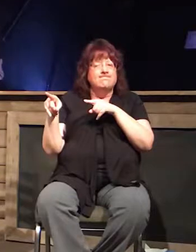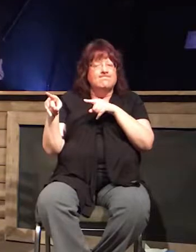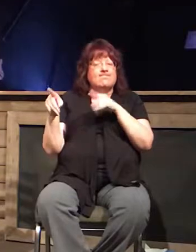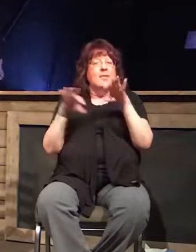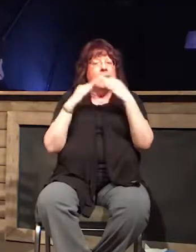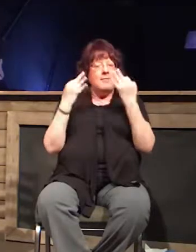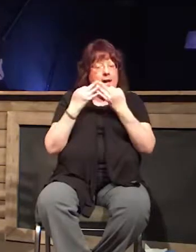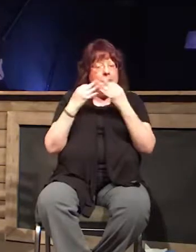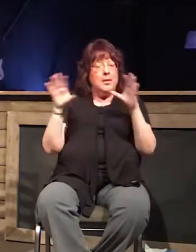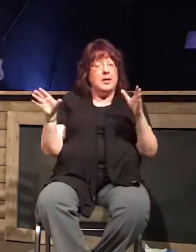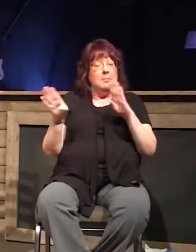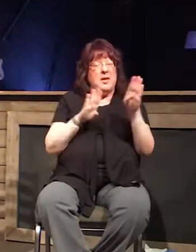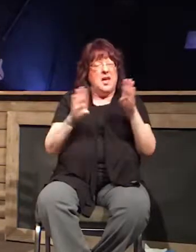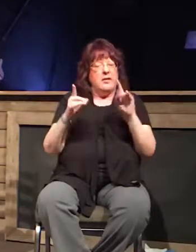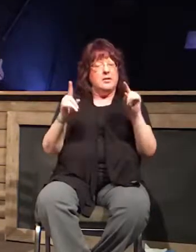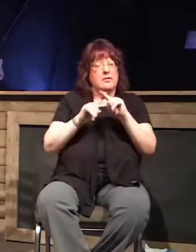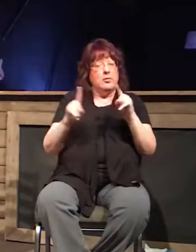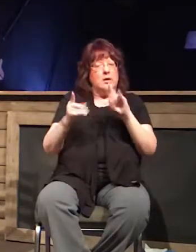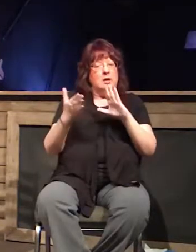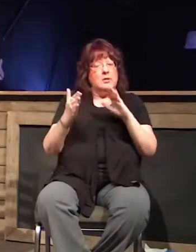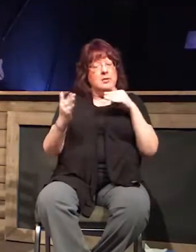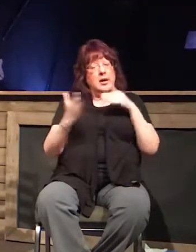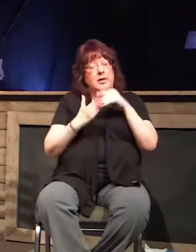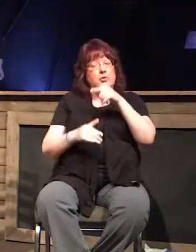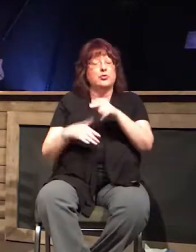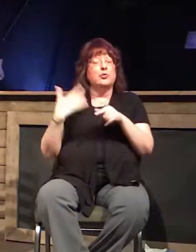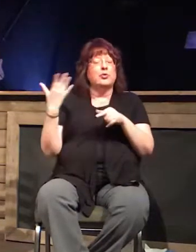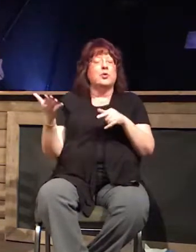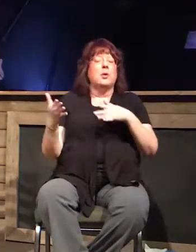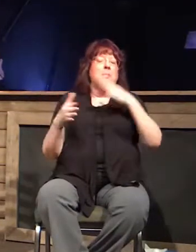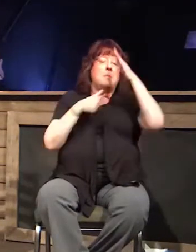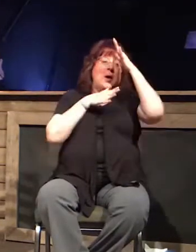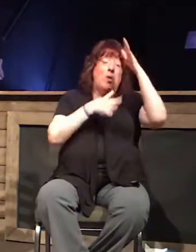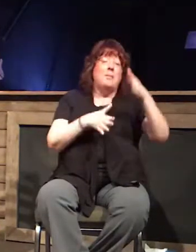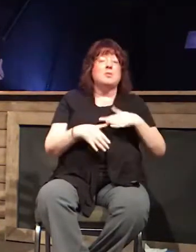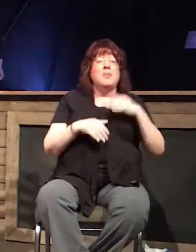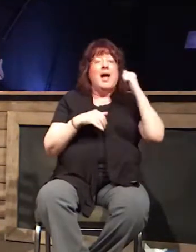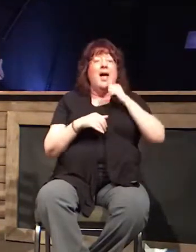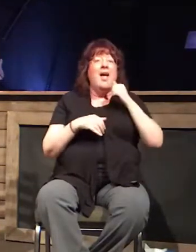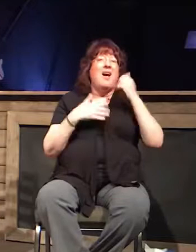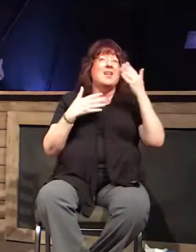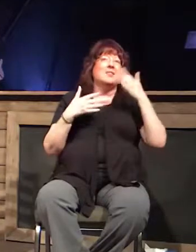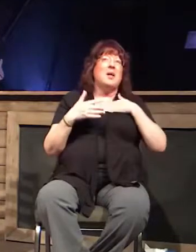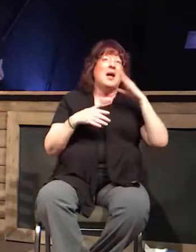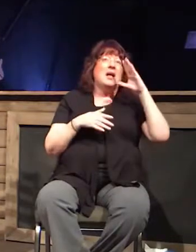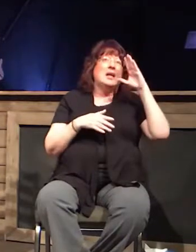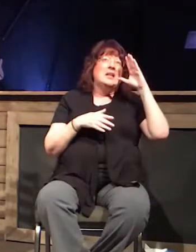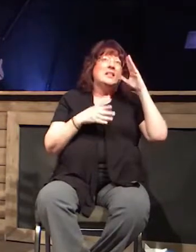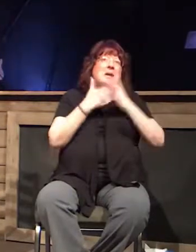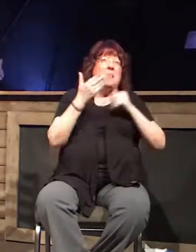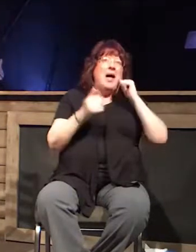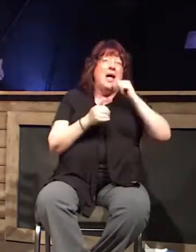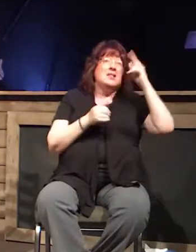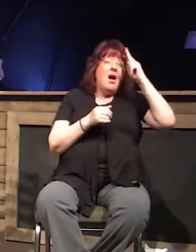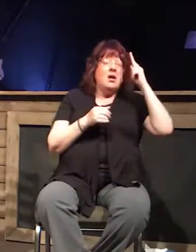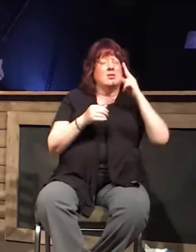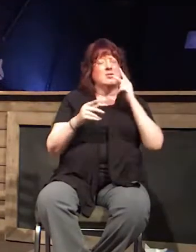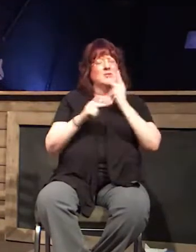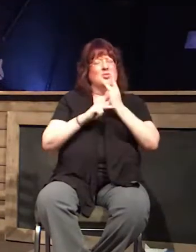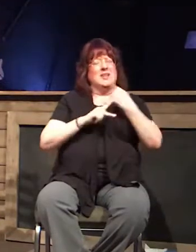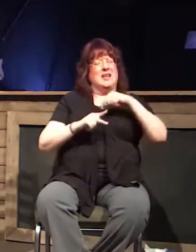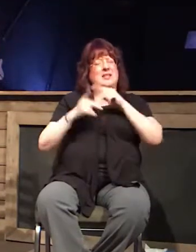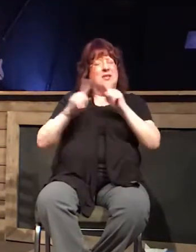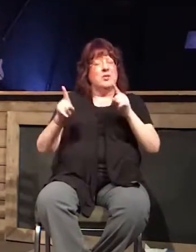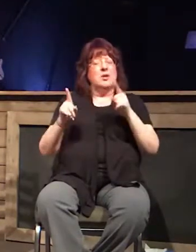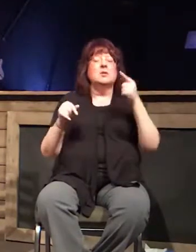when that takes place, family acts different towards you. It's all of a sudden my grandparents and my aunts, some of my aunts and uncles treated us